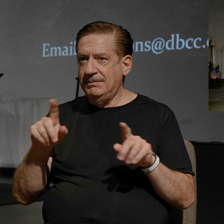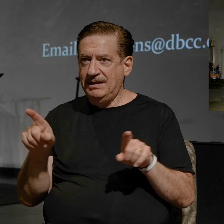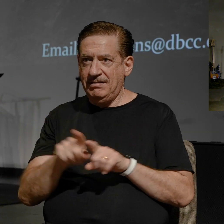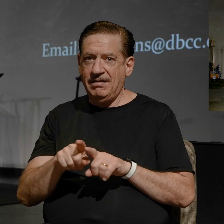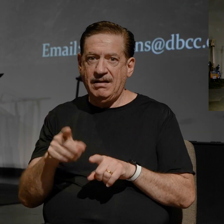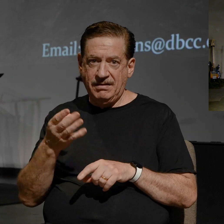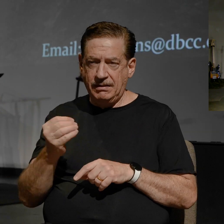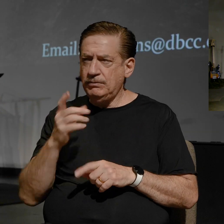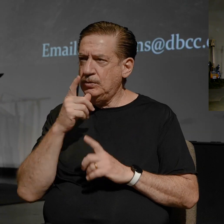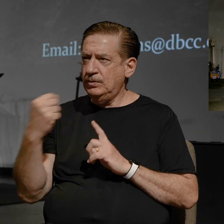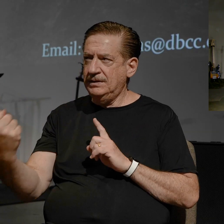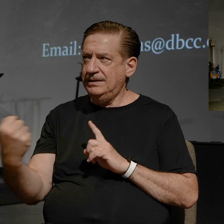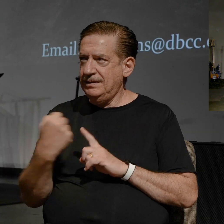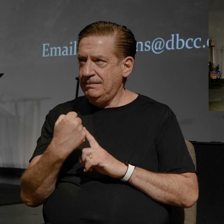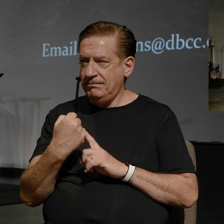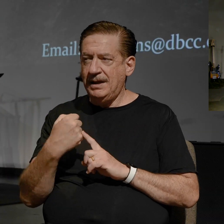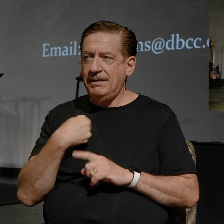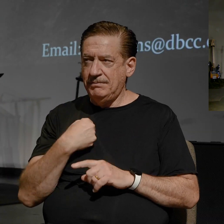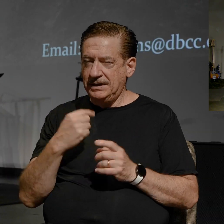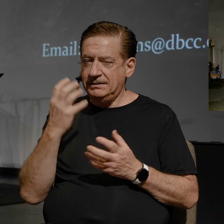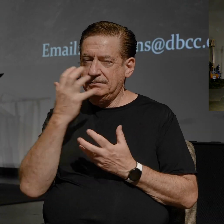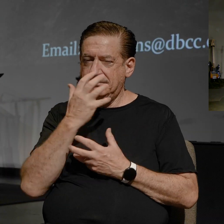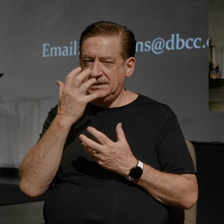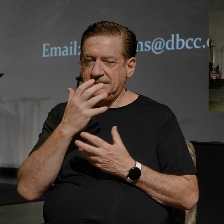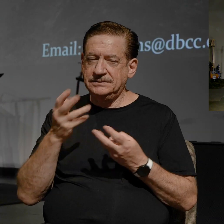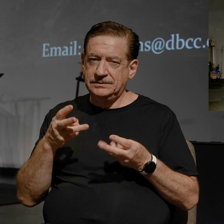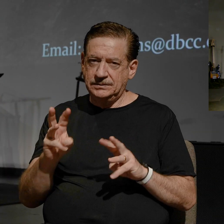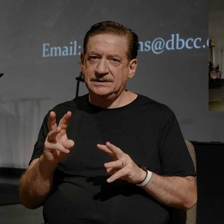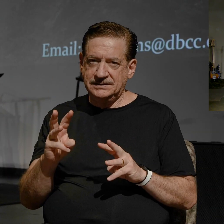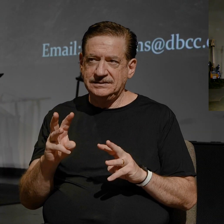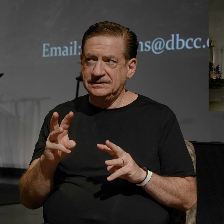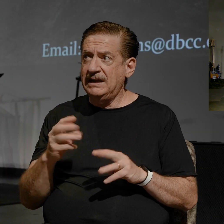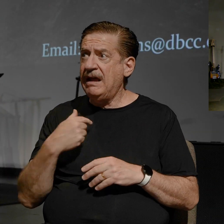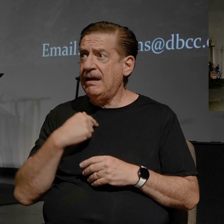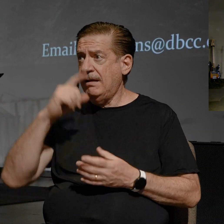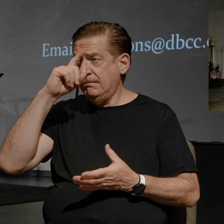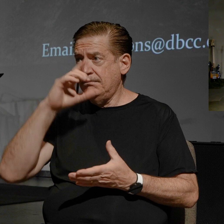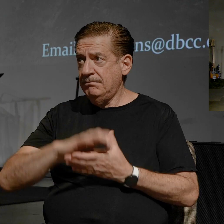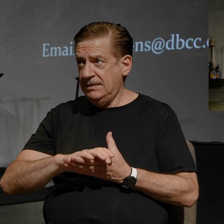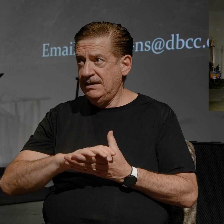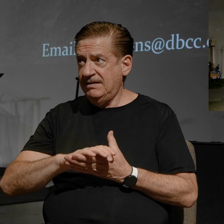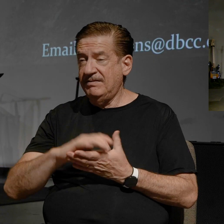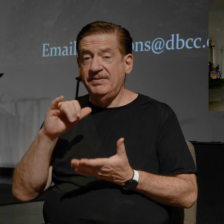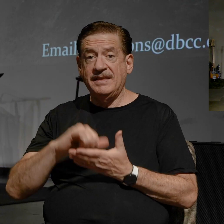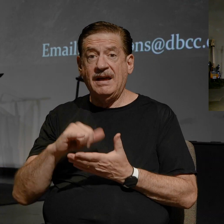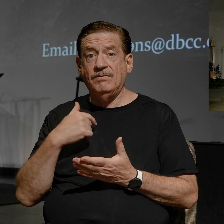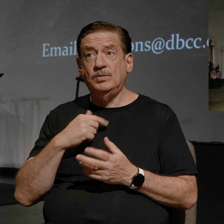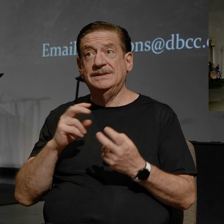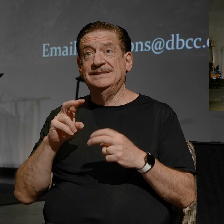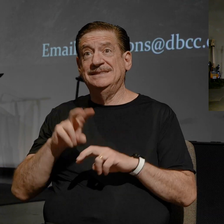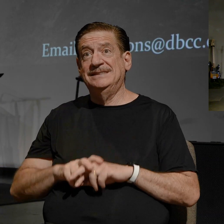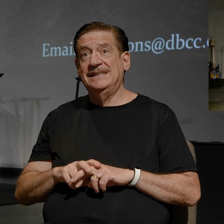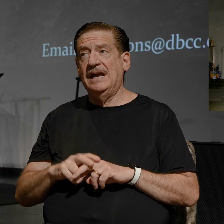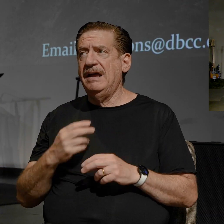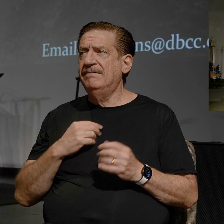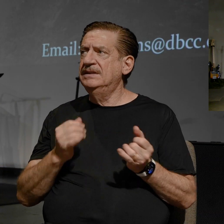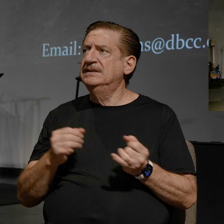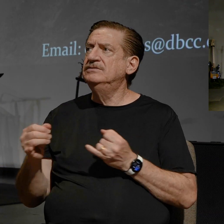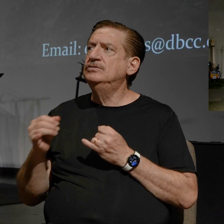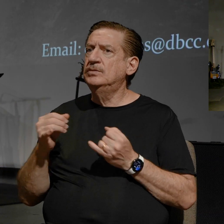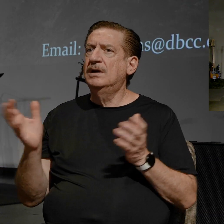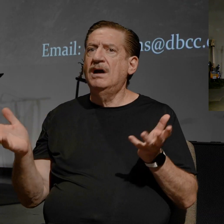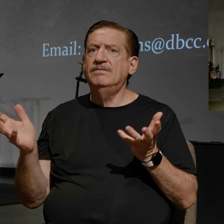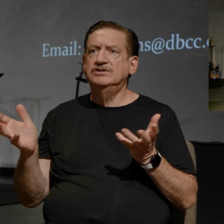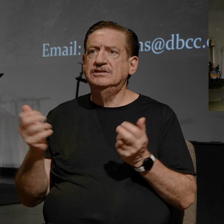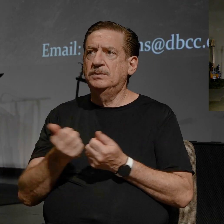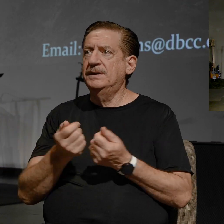Who have impacted me in amazing ways. And I believe that if we were to sit down and have individual conversations with